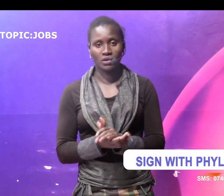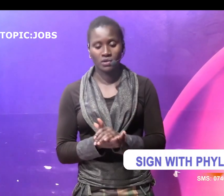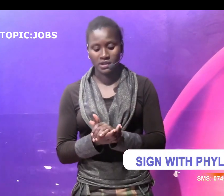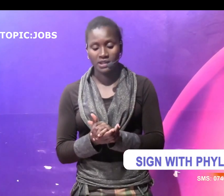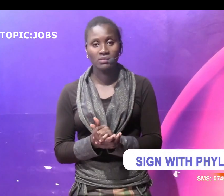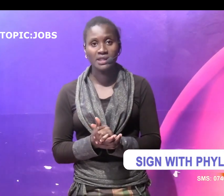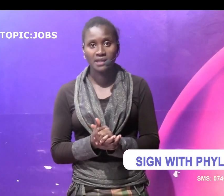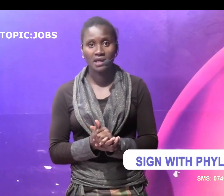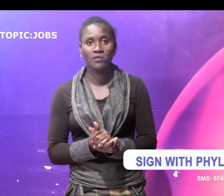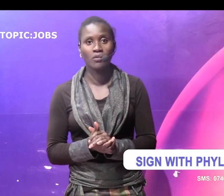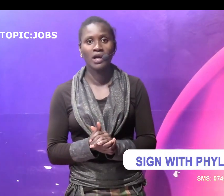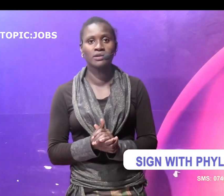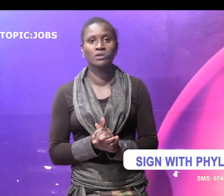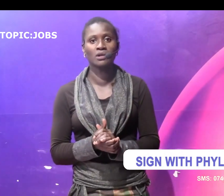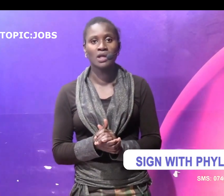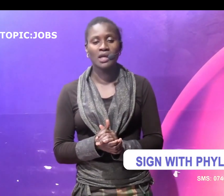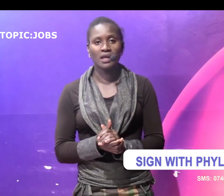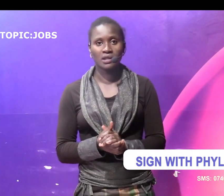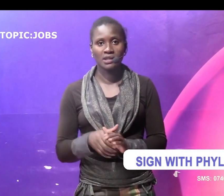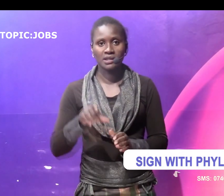just being sacked from work. So this is